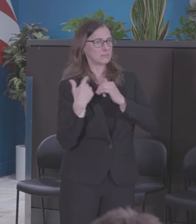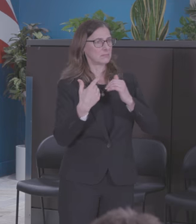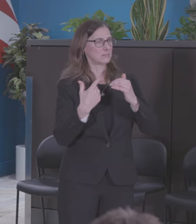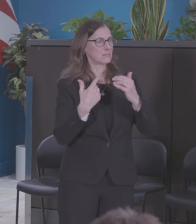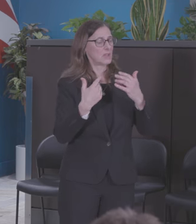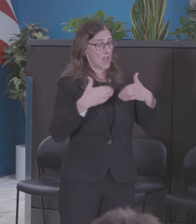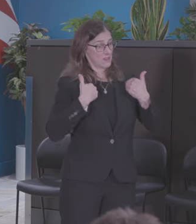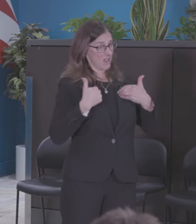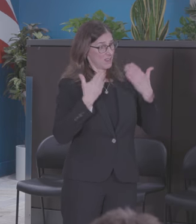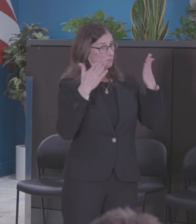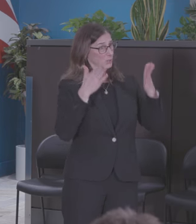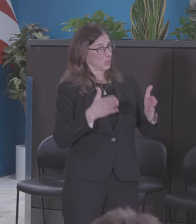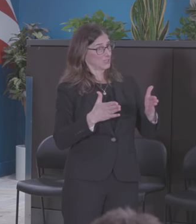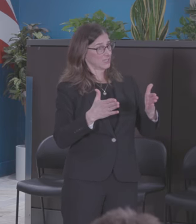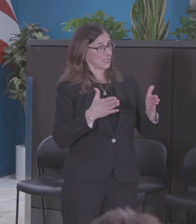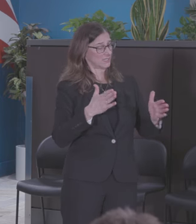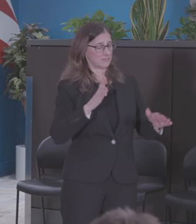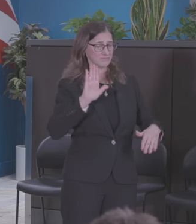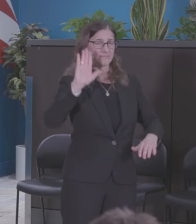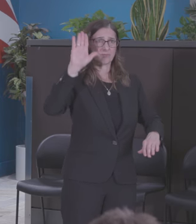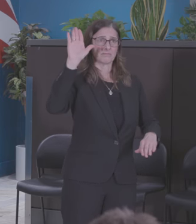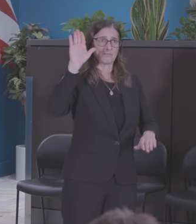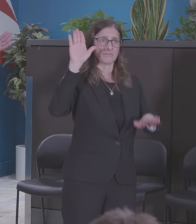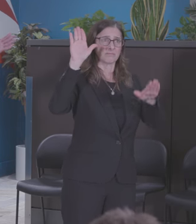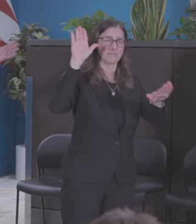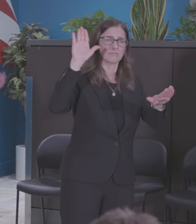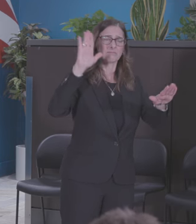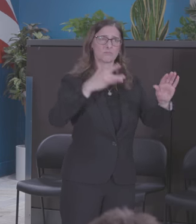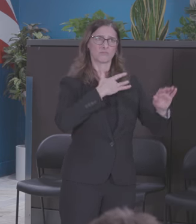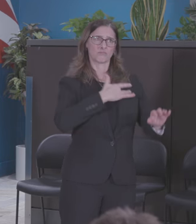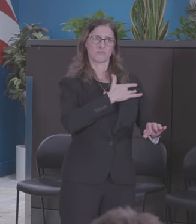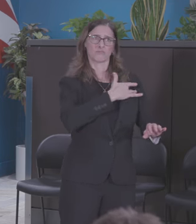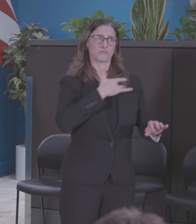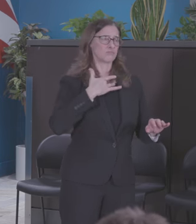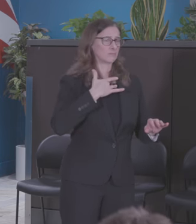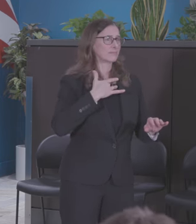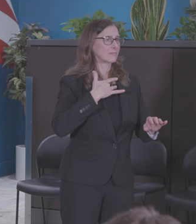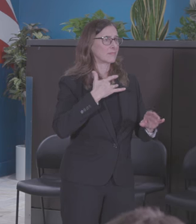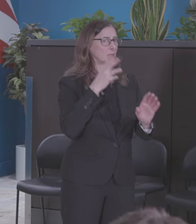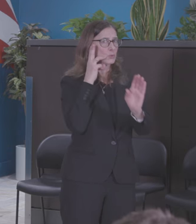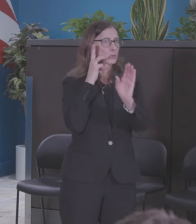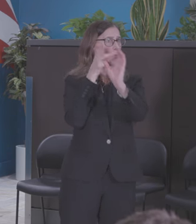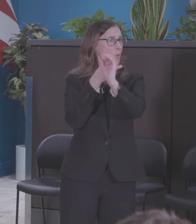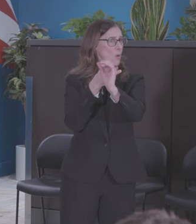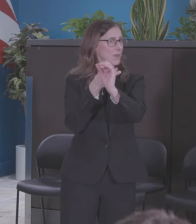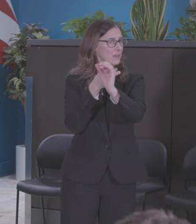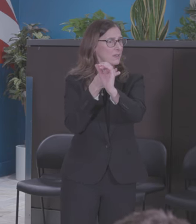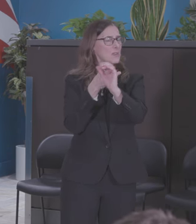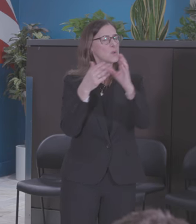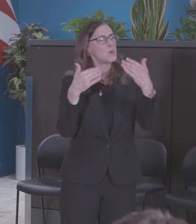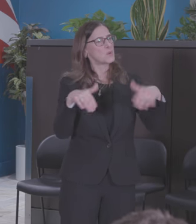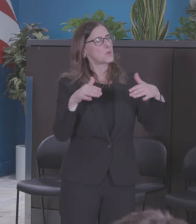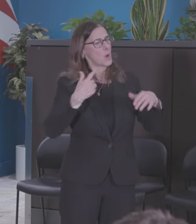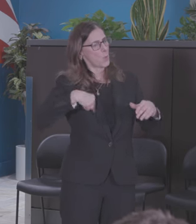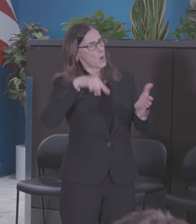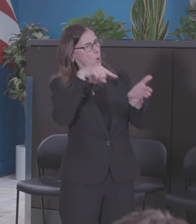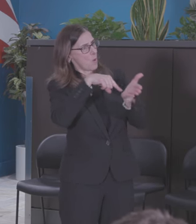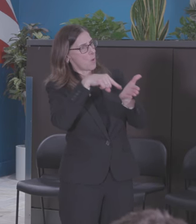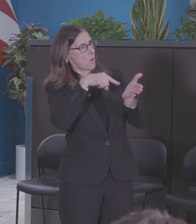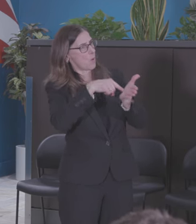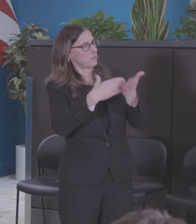a young person raises their right hand, and as all the veterans, you veterans here, have and known in the past,